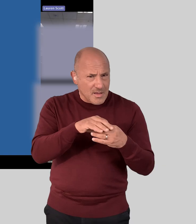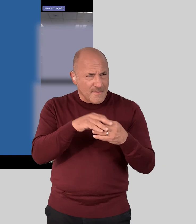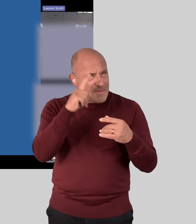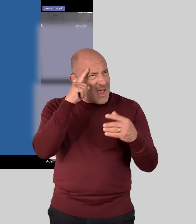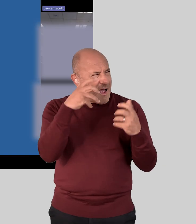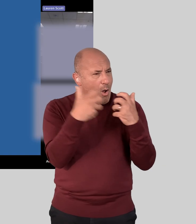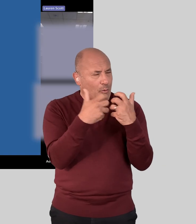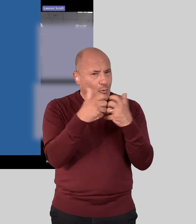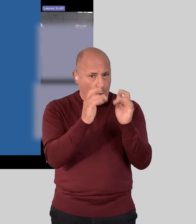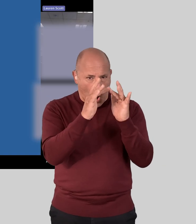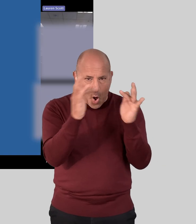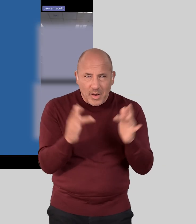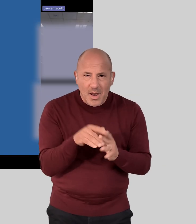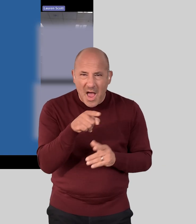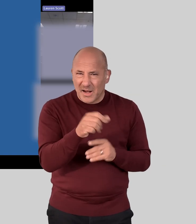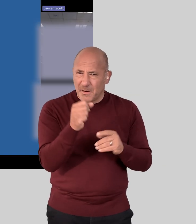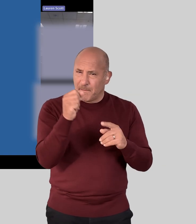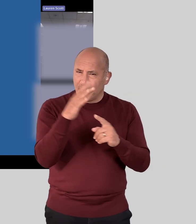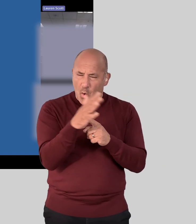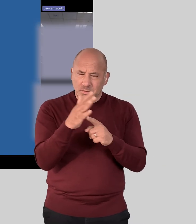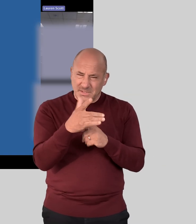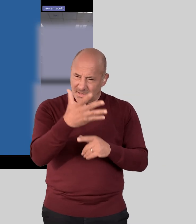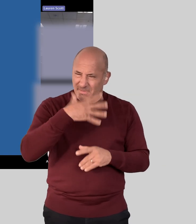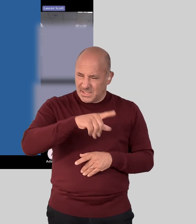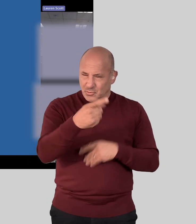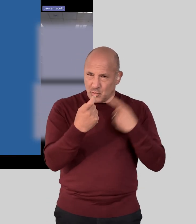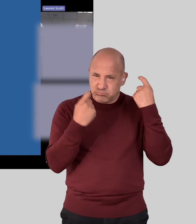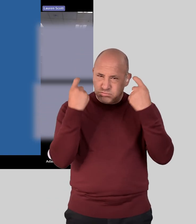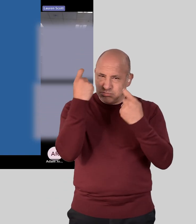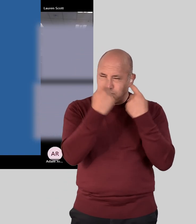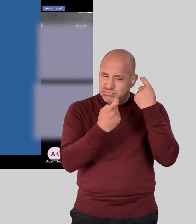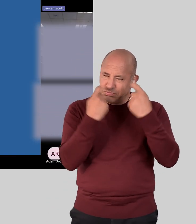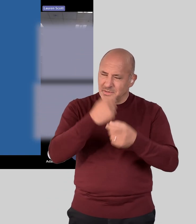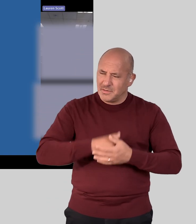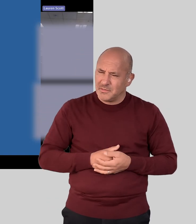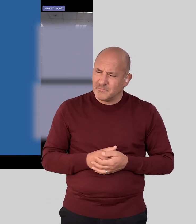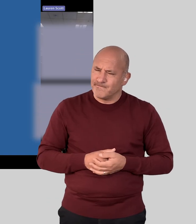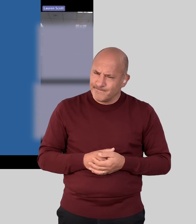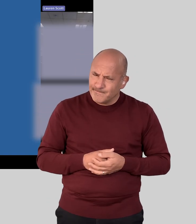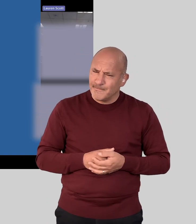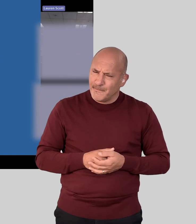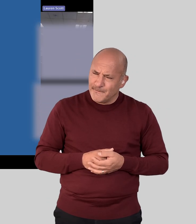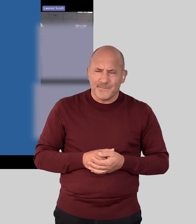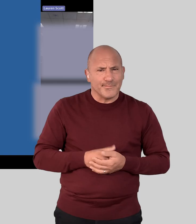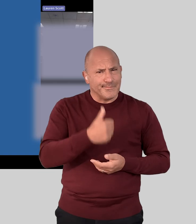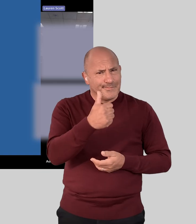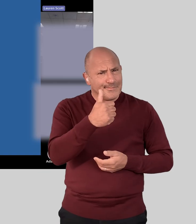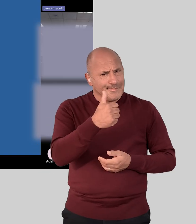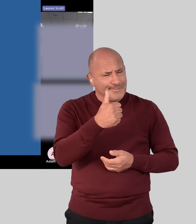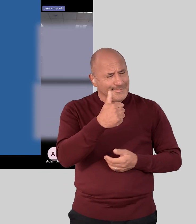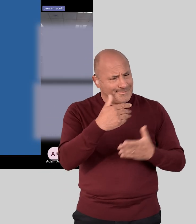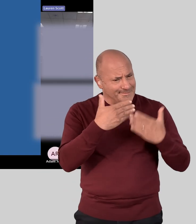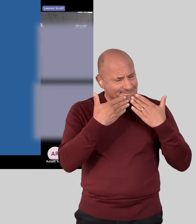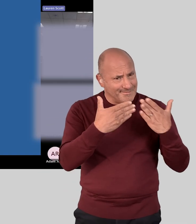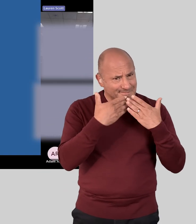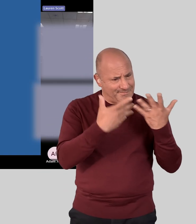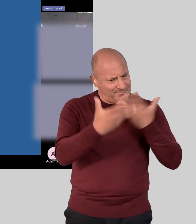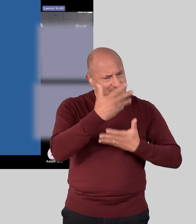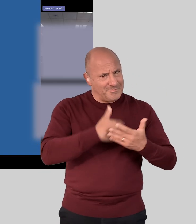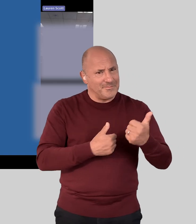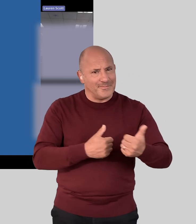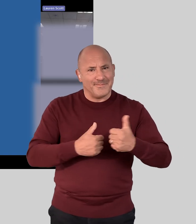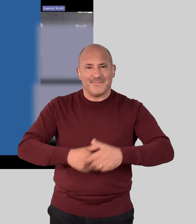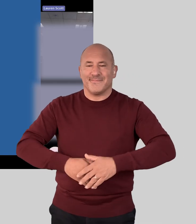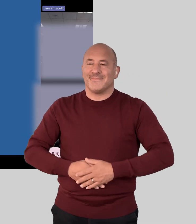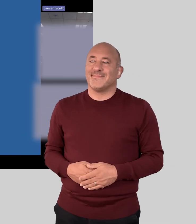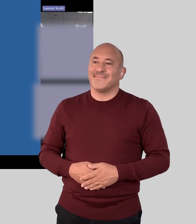connect people, particularly for those who can't access it, is really, really important